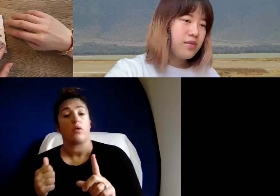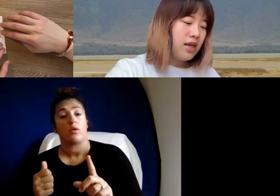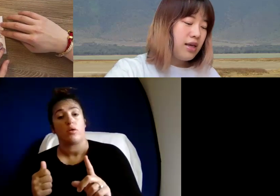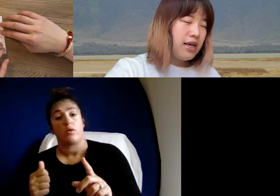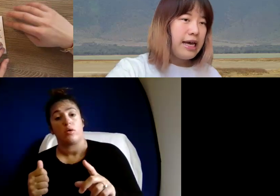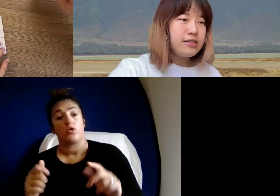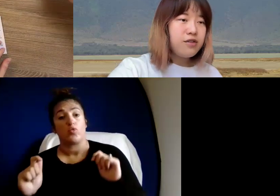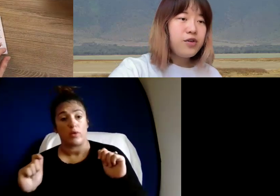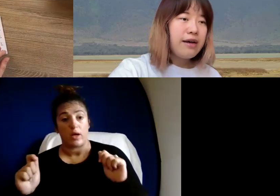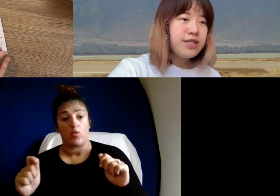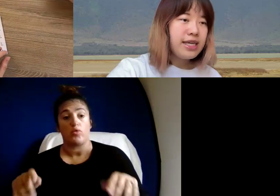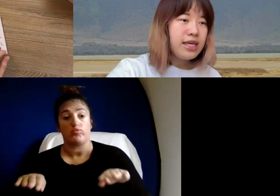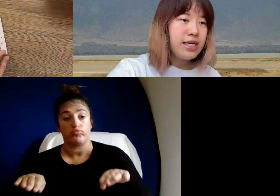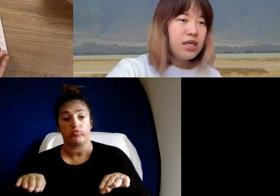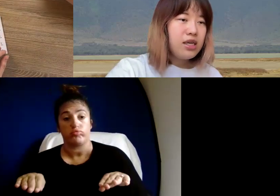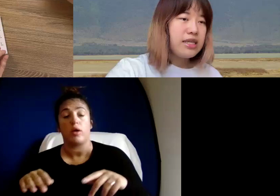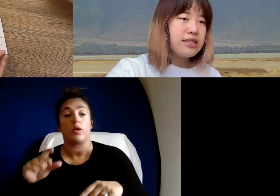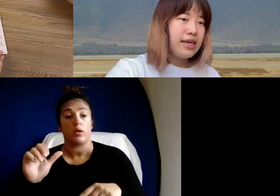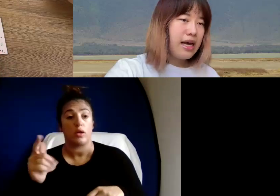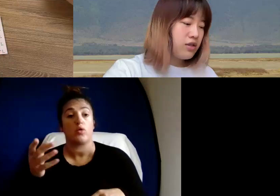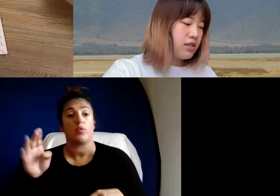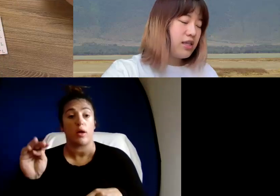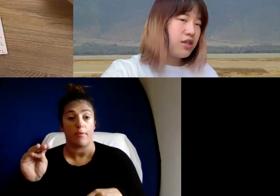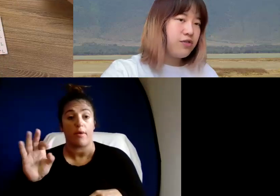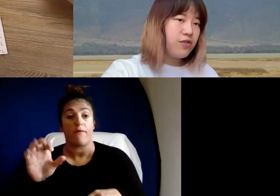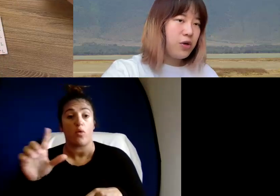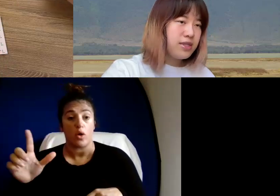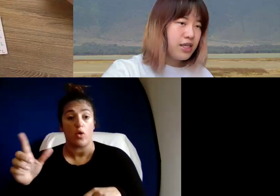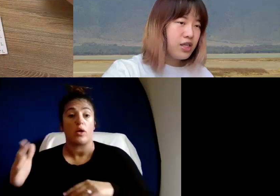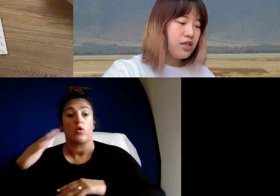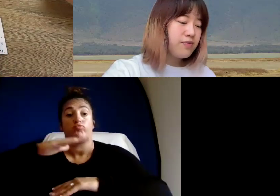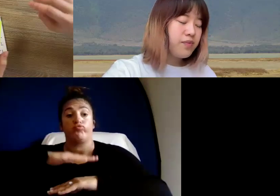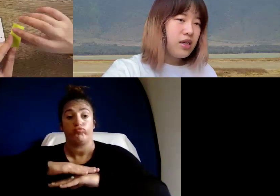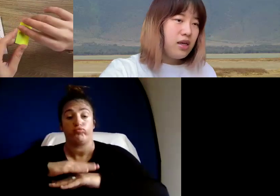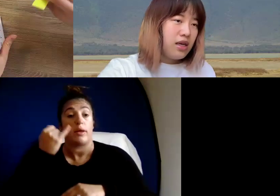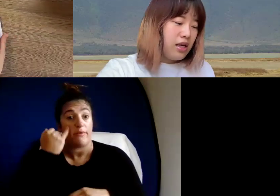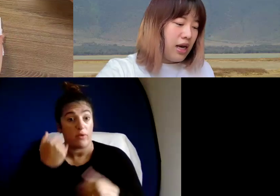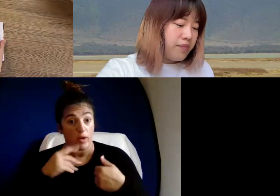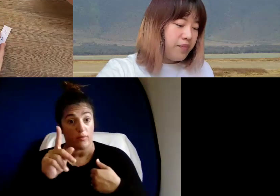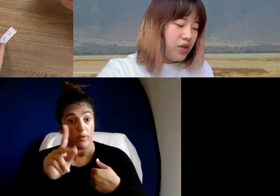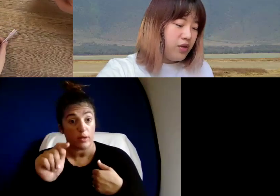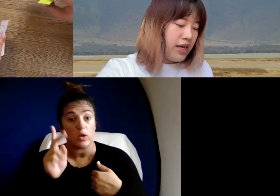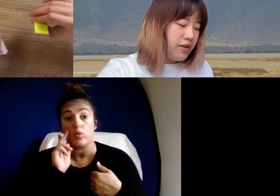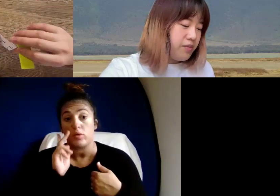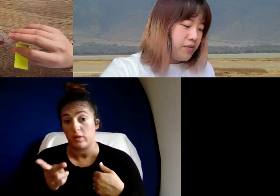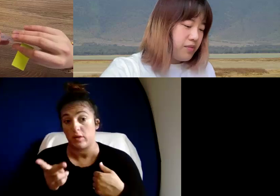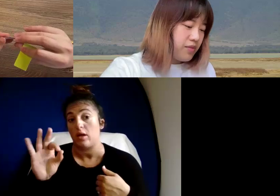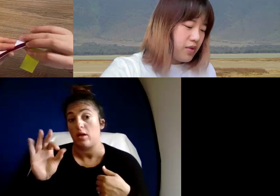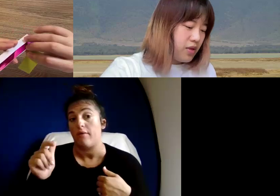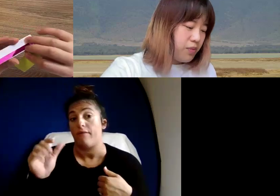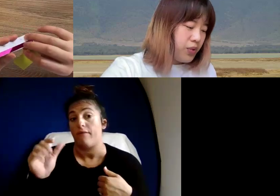towel. And if you have the kit, you can take out the little foam sticker. You